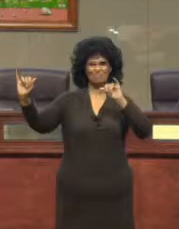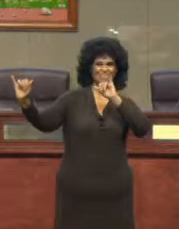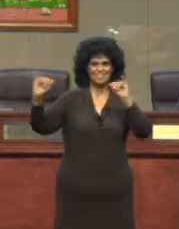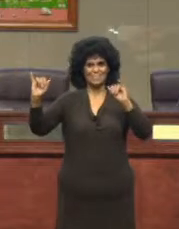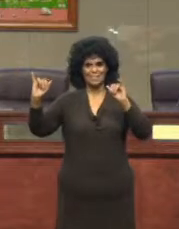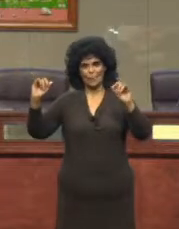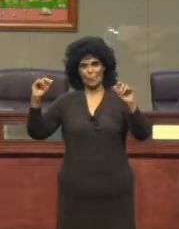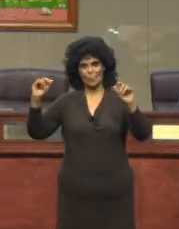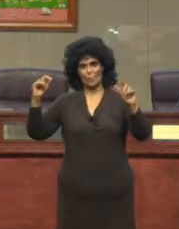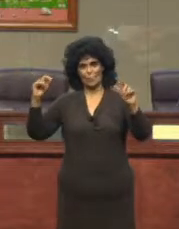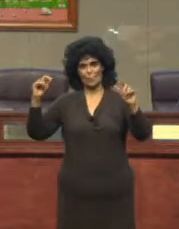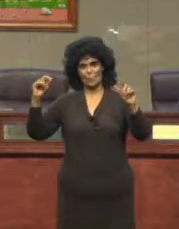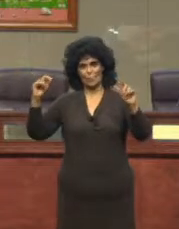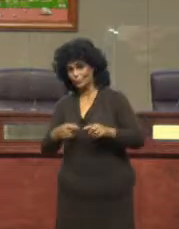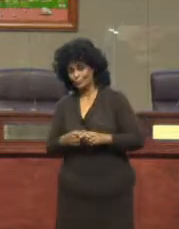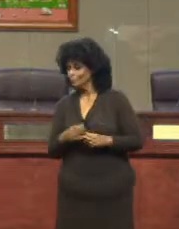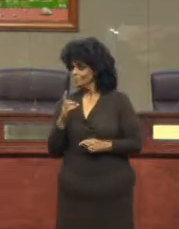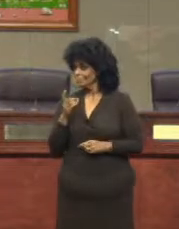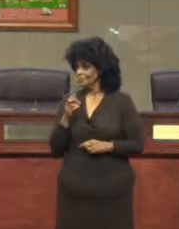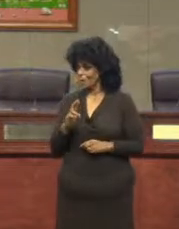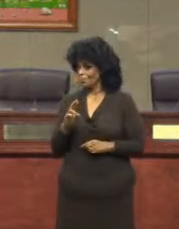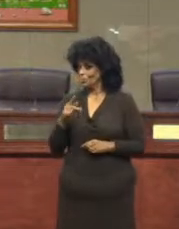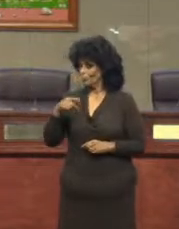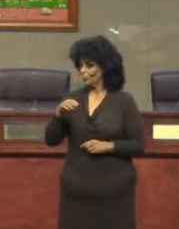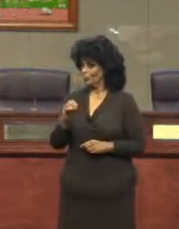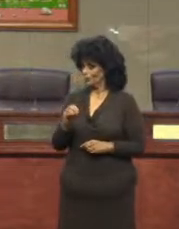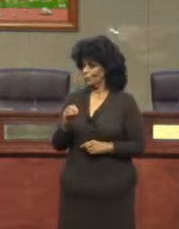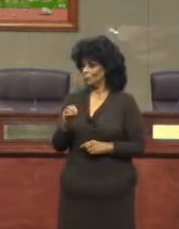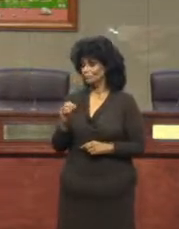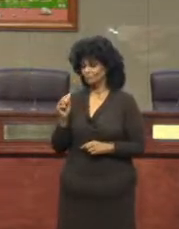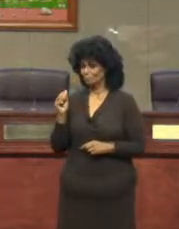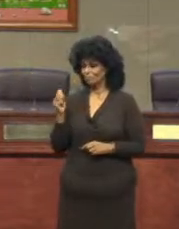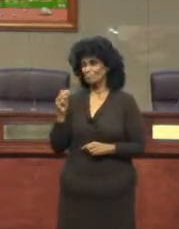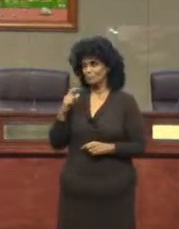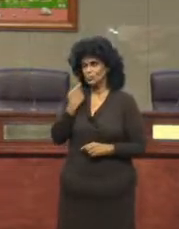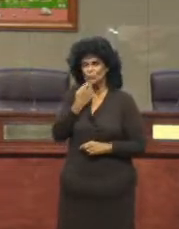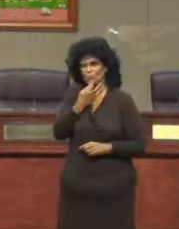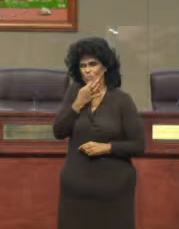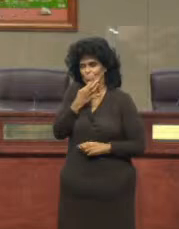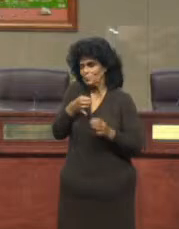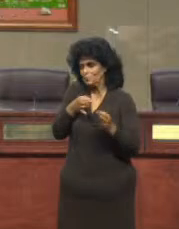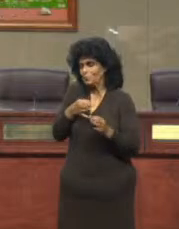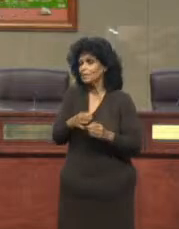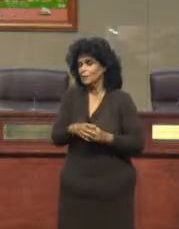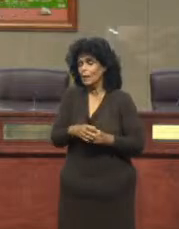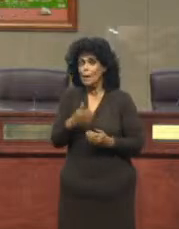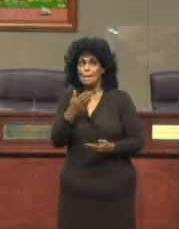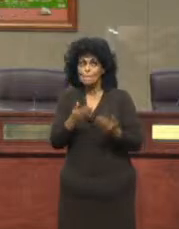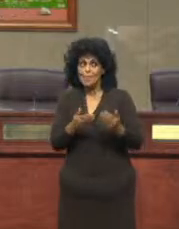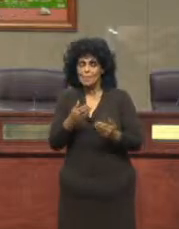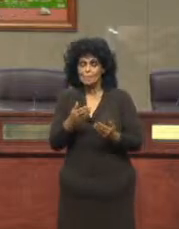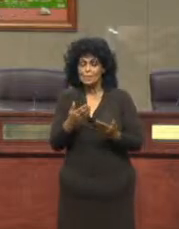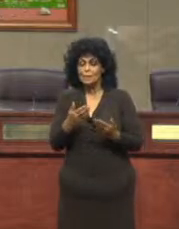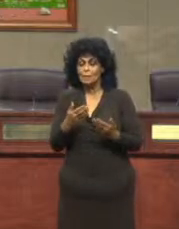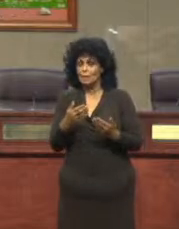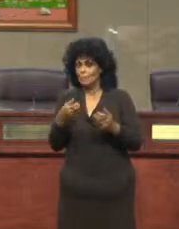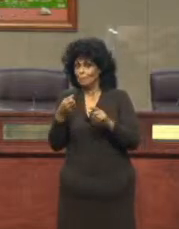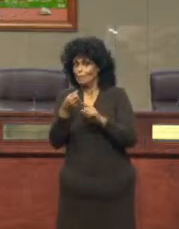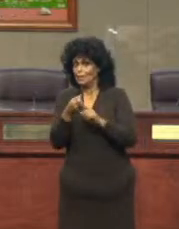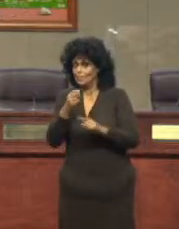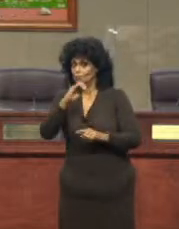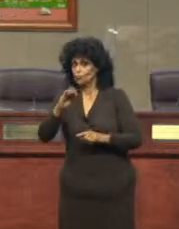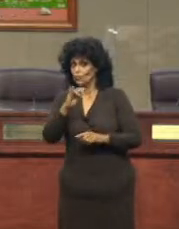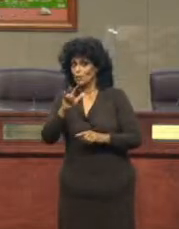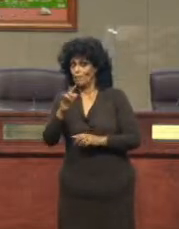moments, that perhaps by July the 4th, if not before, we can reach that same level within